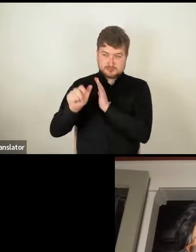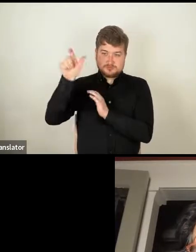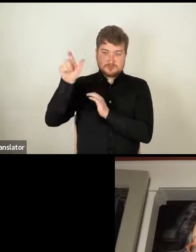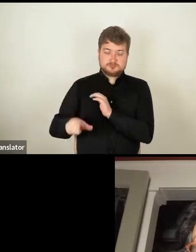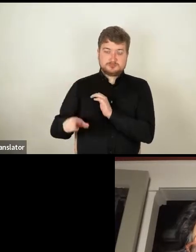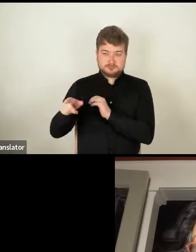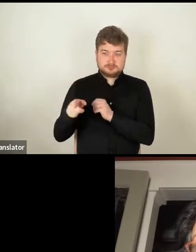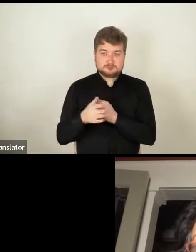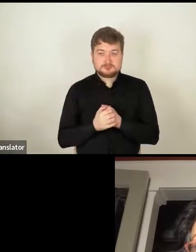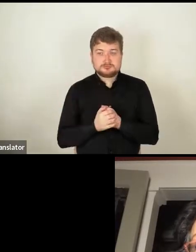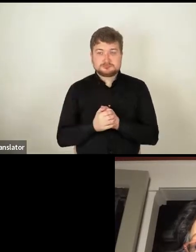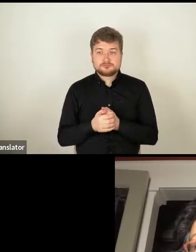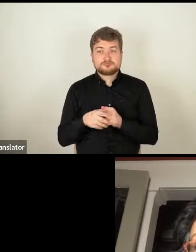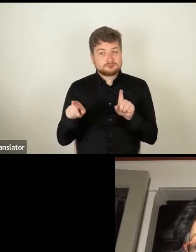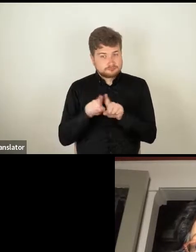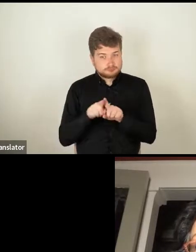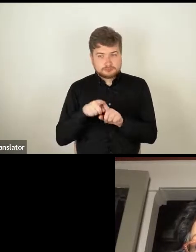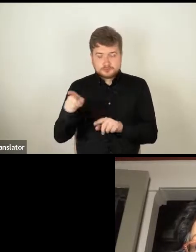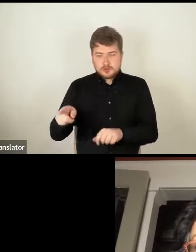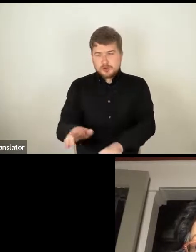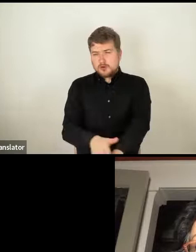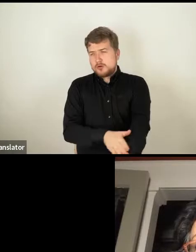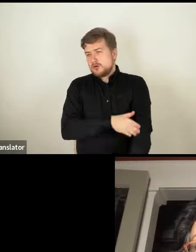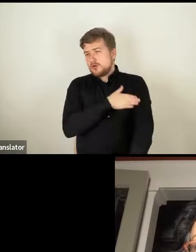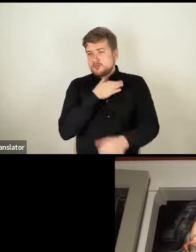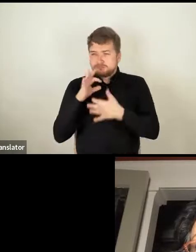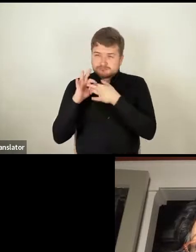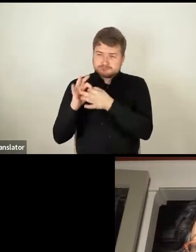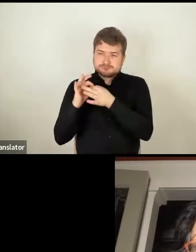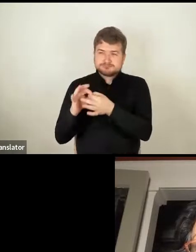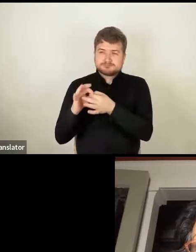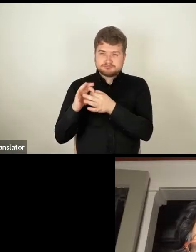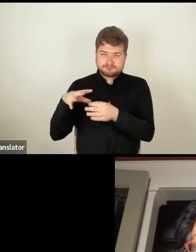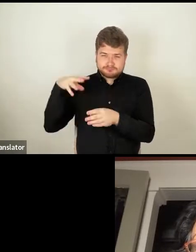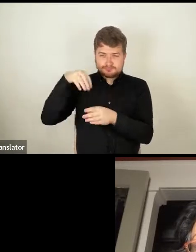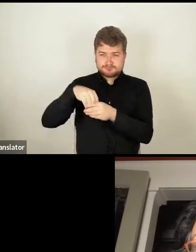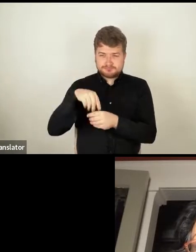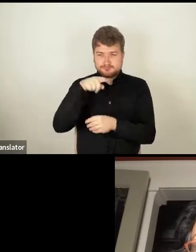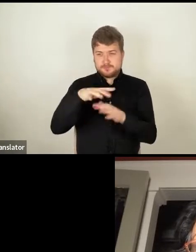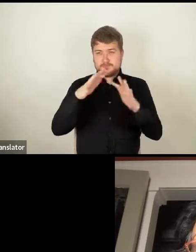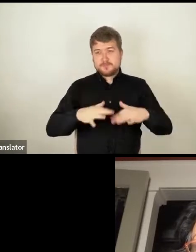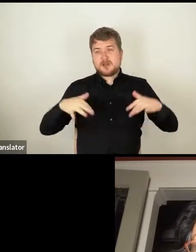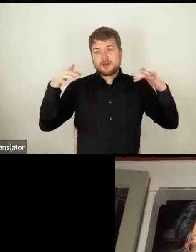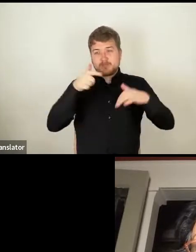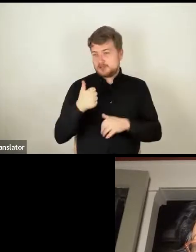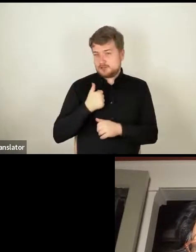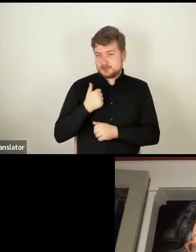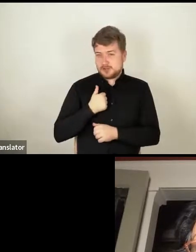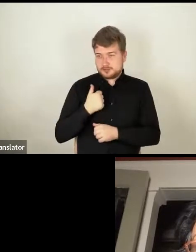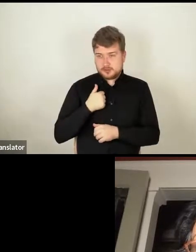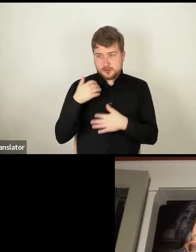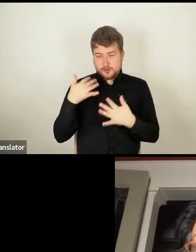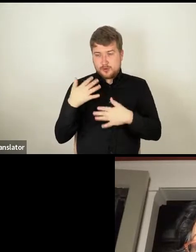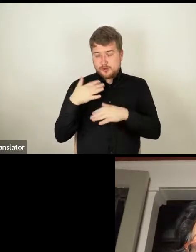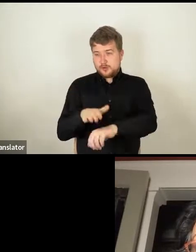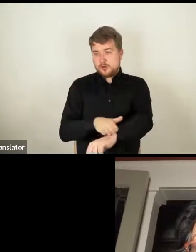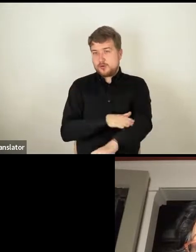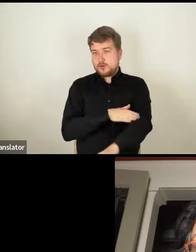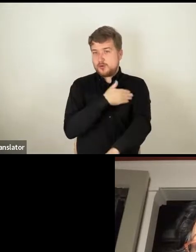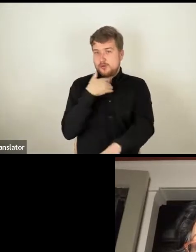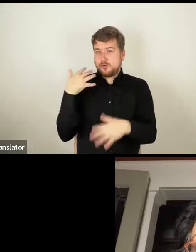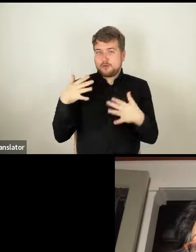serving female member of the Canadian Parliament. Dear Dr. Fry, the floor is yours, and thank you again